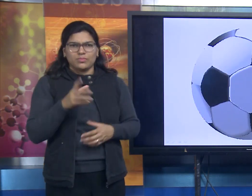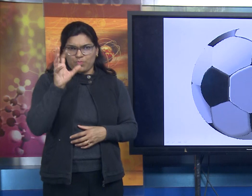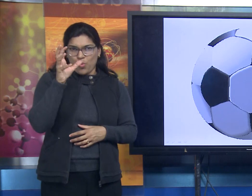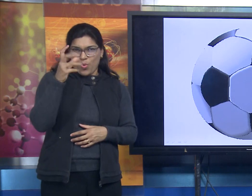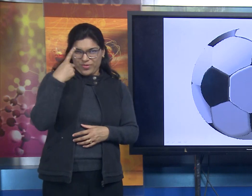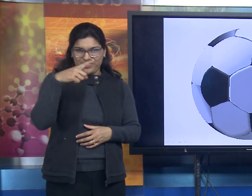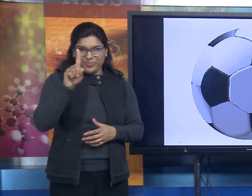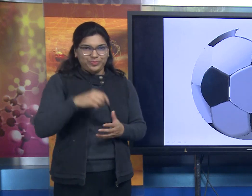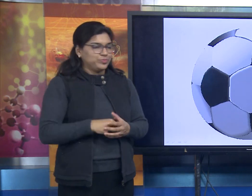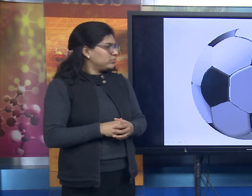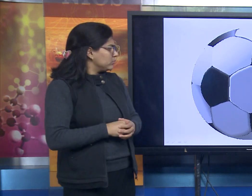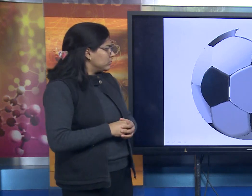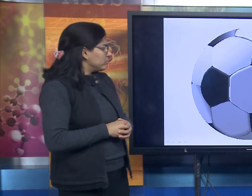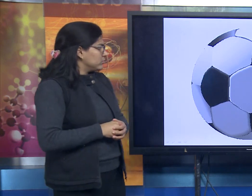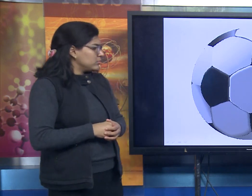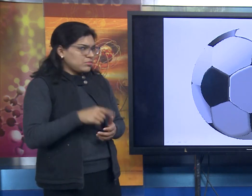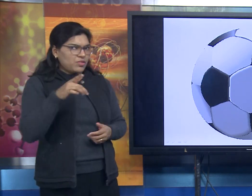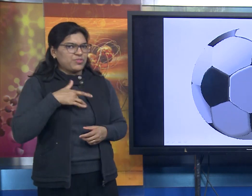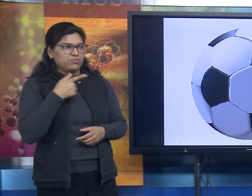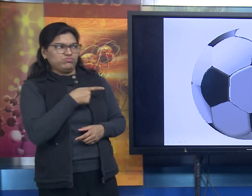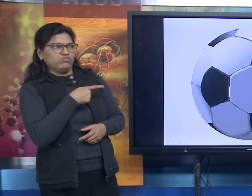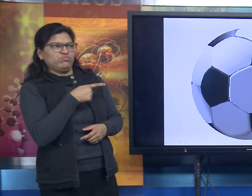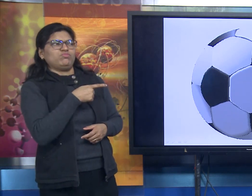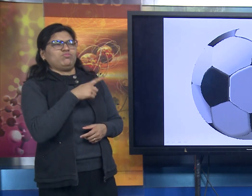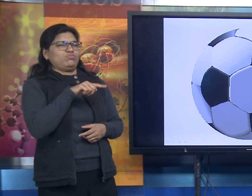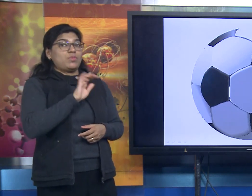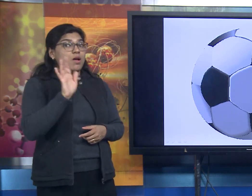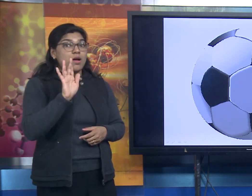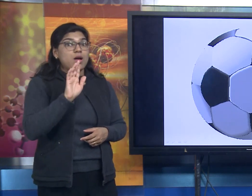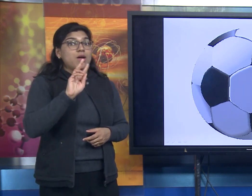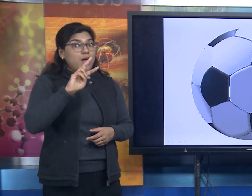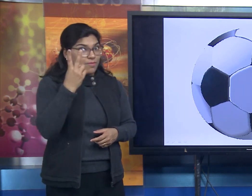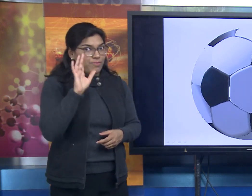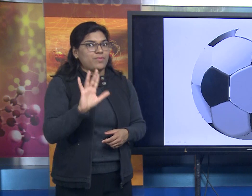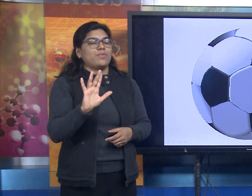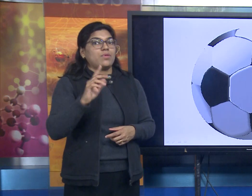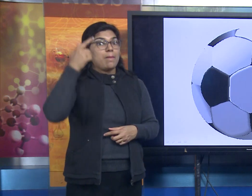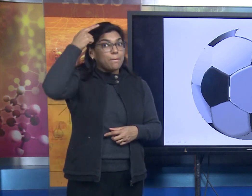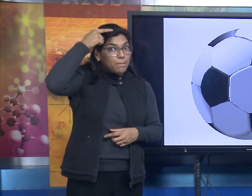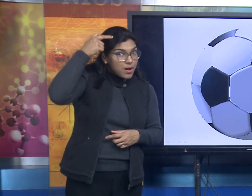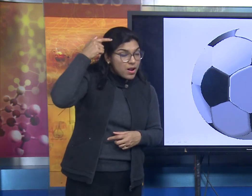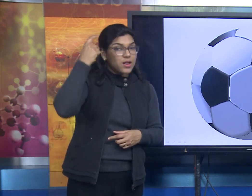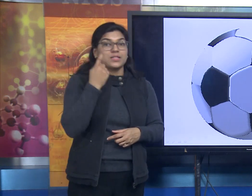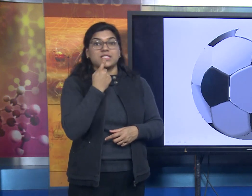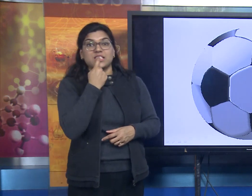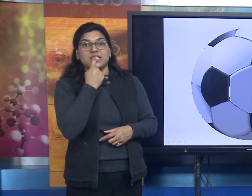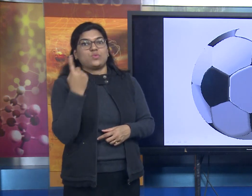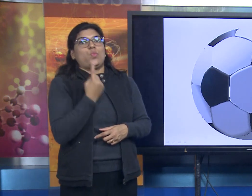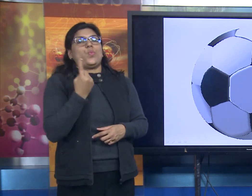Now you all can see this is the image of football. What do you think? Does it have any polygon